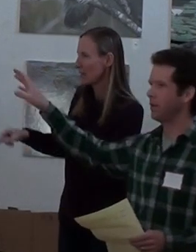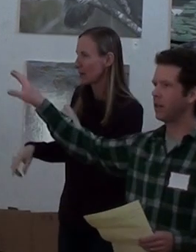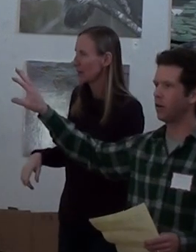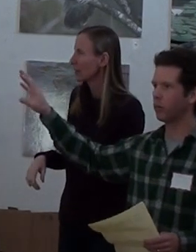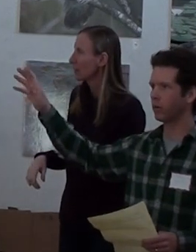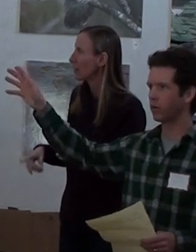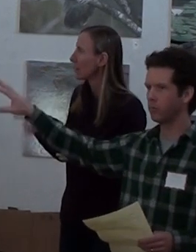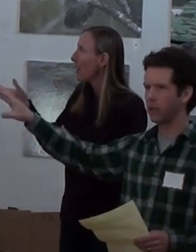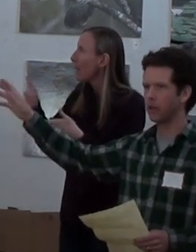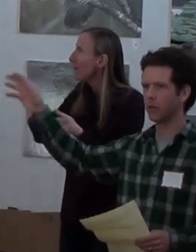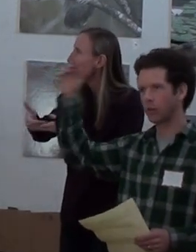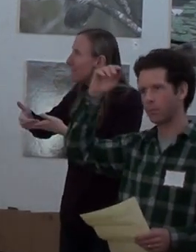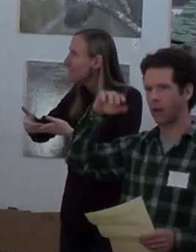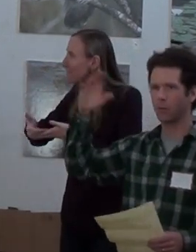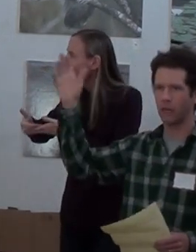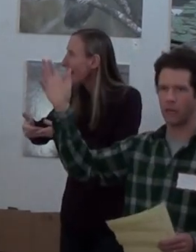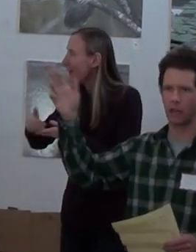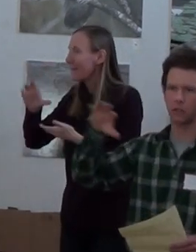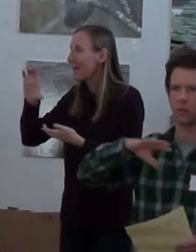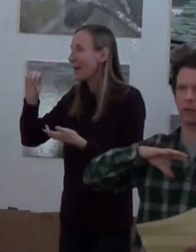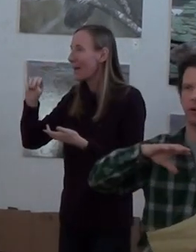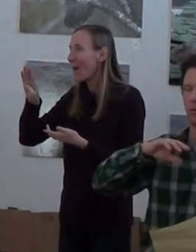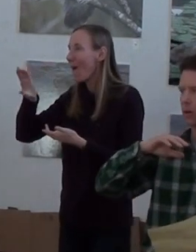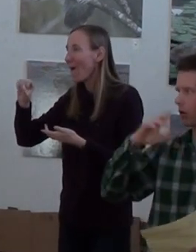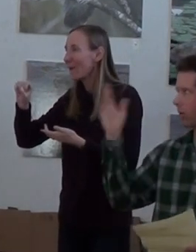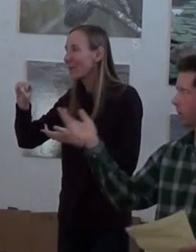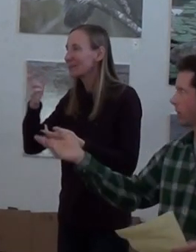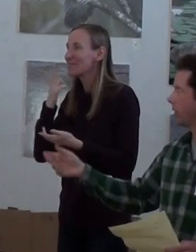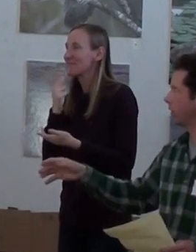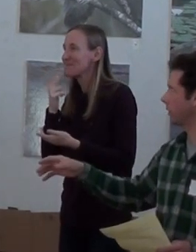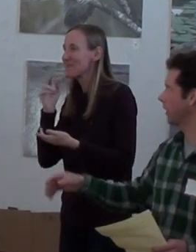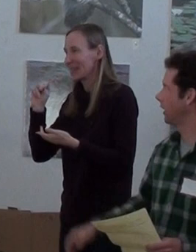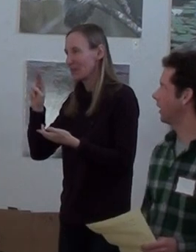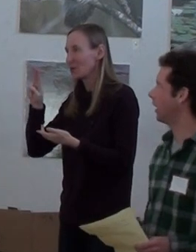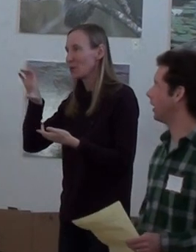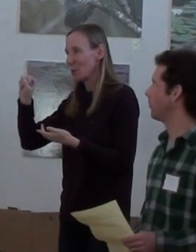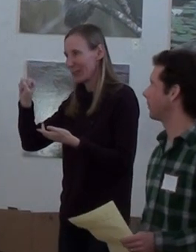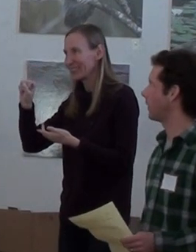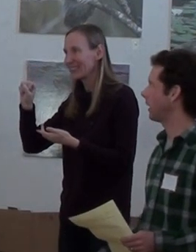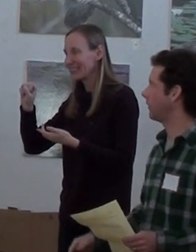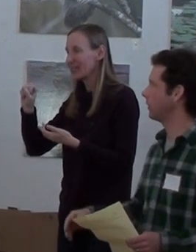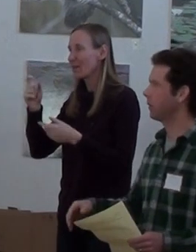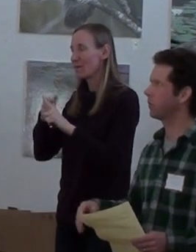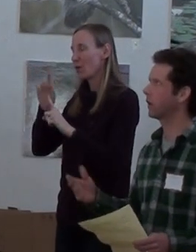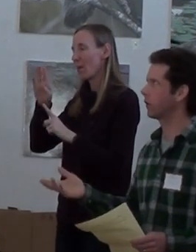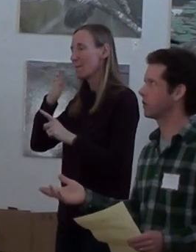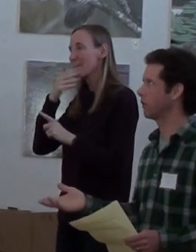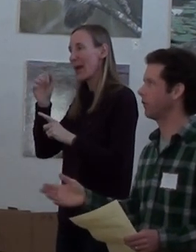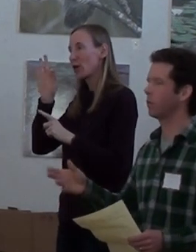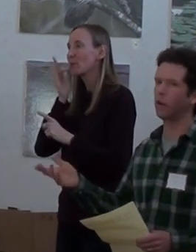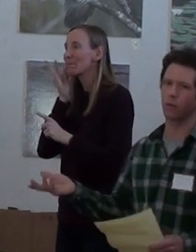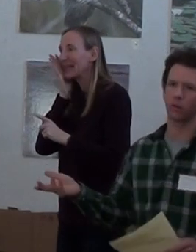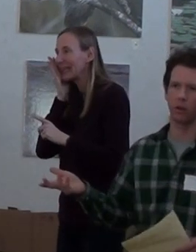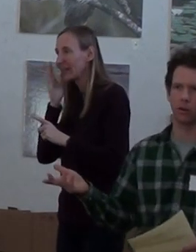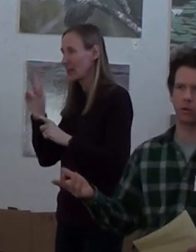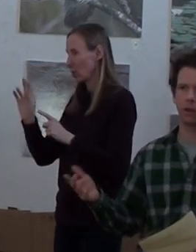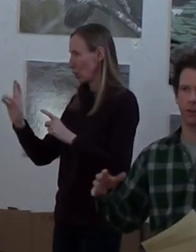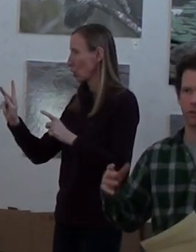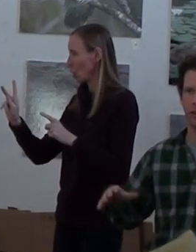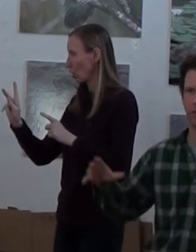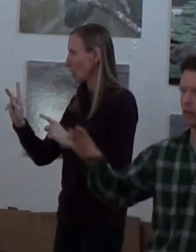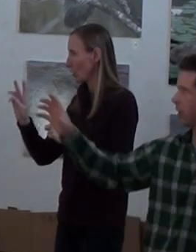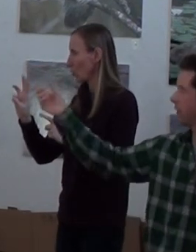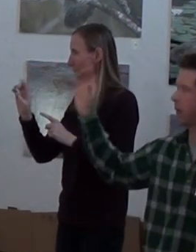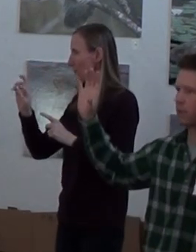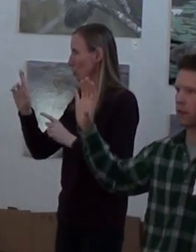little baby combs, the mini nukes that Better Be, actually Mike Palmer, Kirk Webster uses. It's suggested if you raise over 300 queens